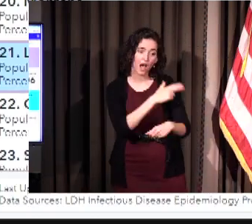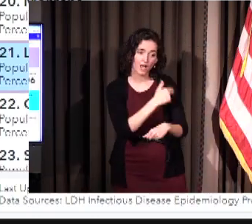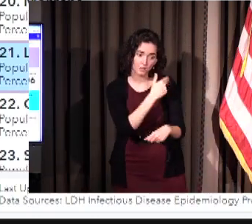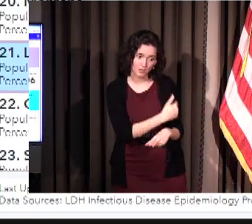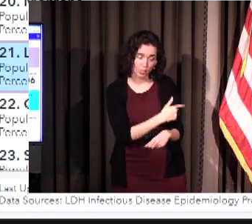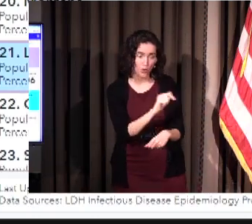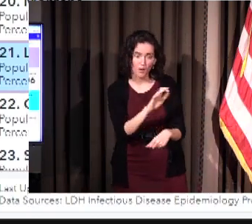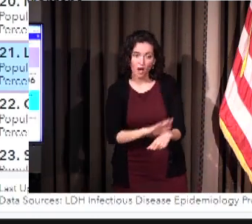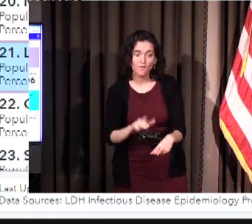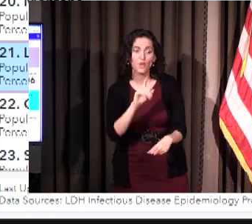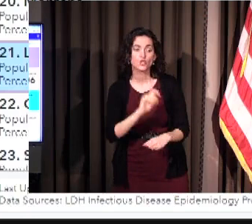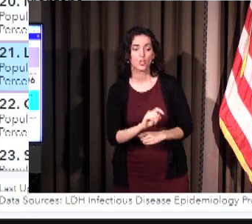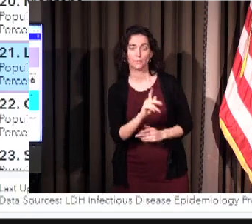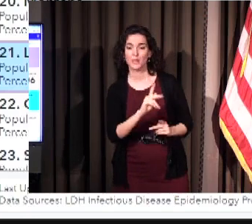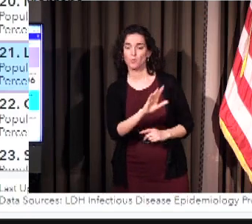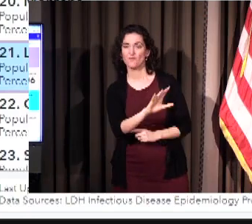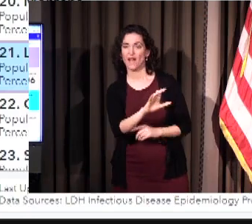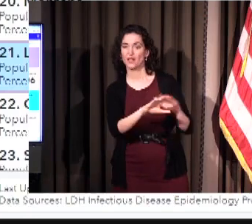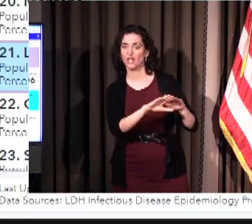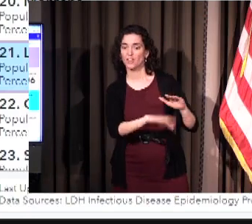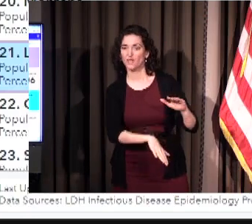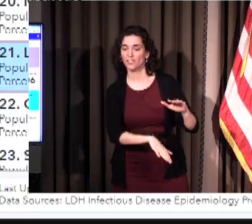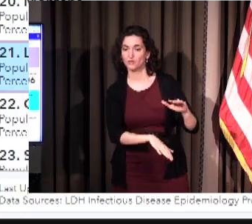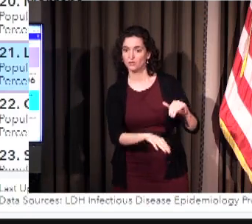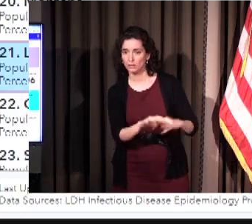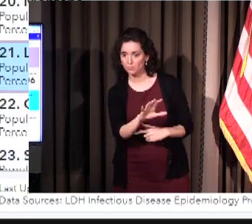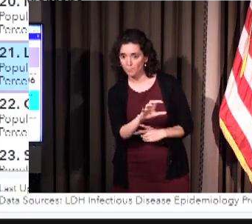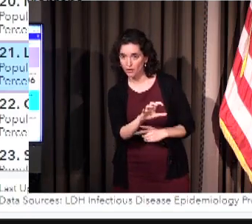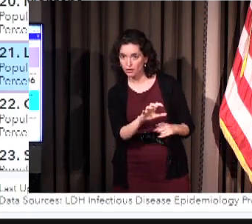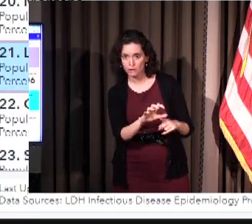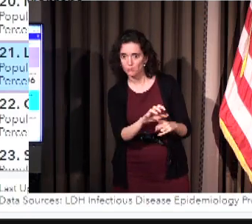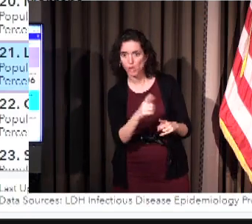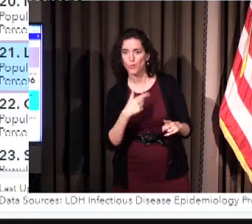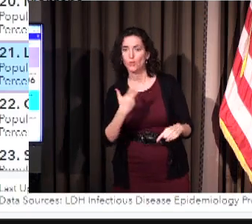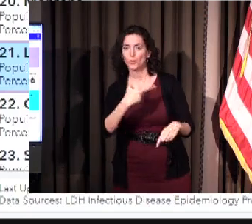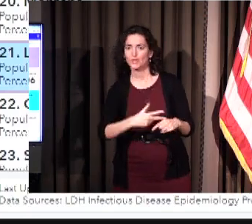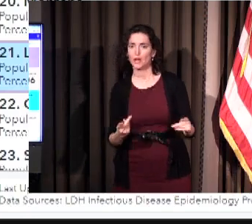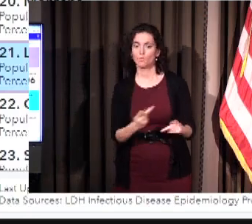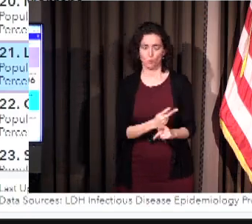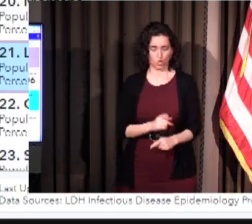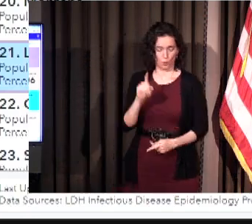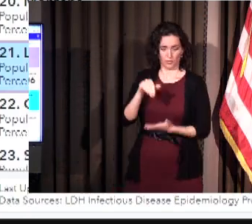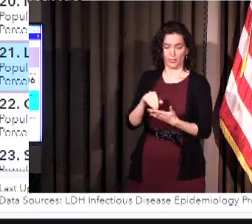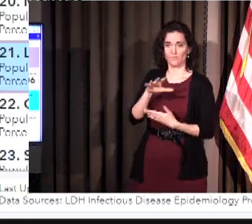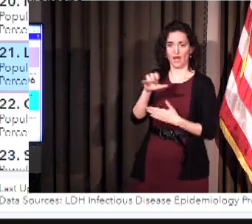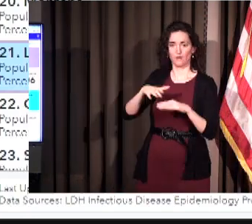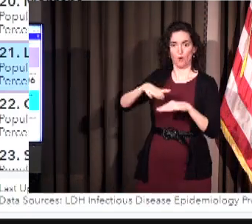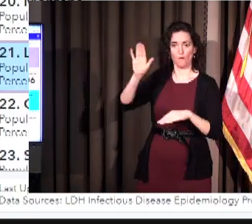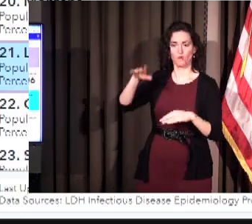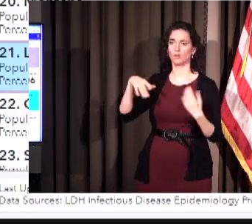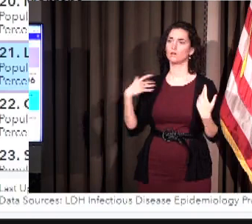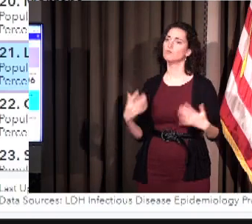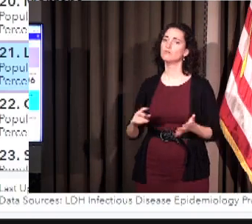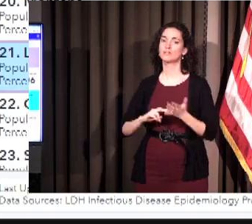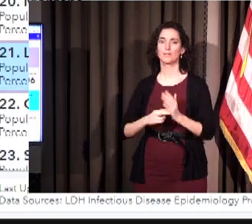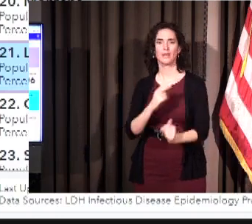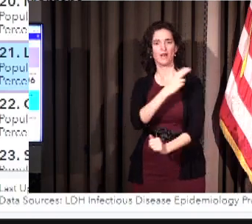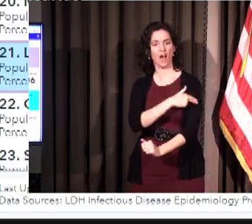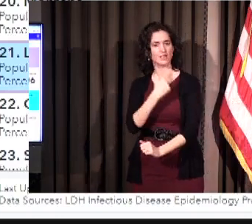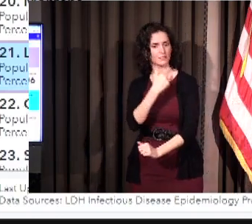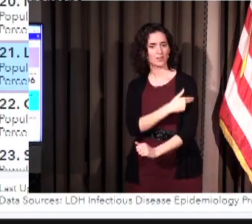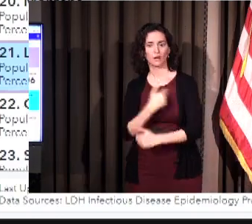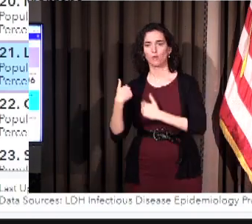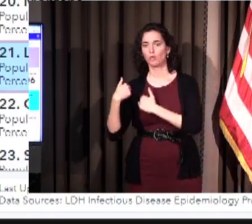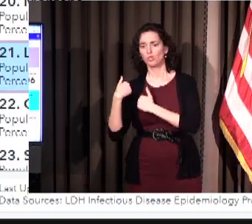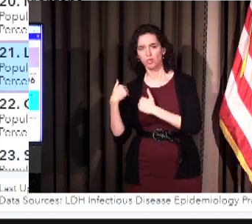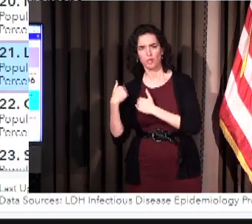state of Louisiana. Well, we're more than 3 times that. And again, that's very taxing on our healthcare delivery system